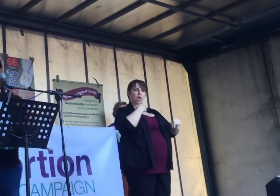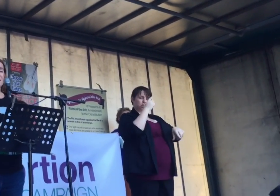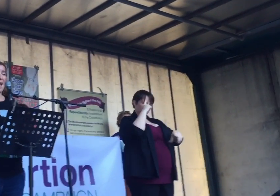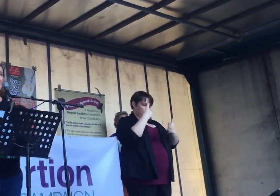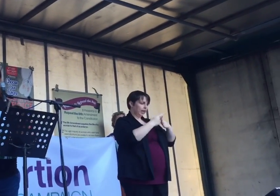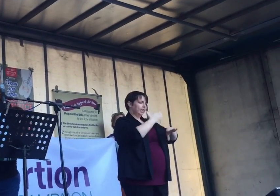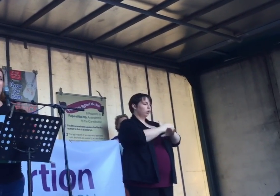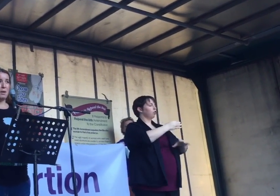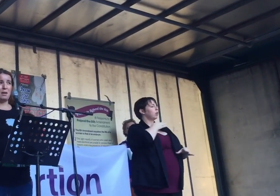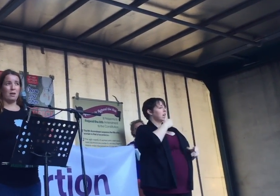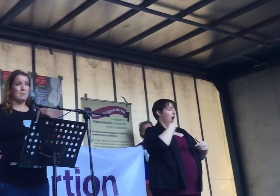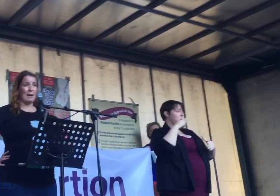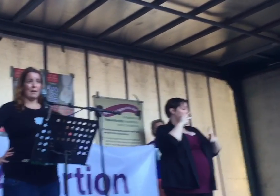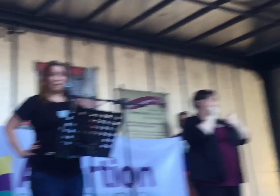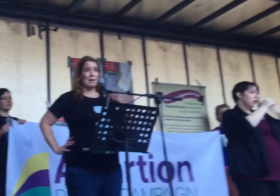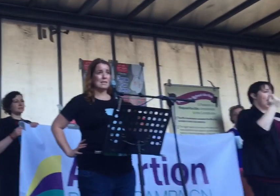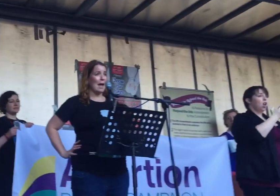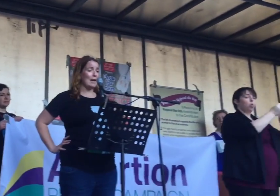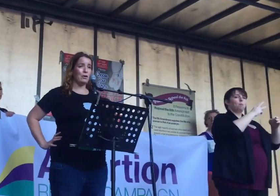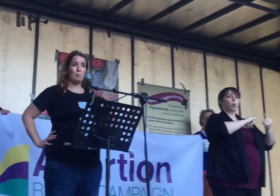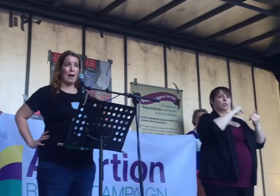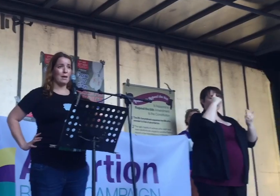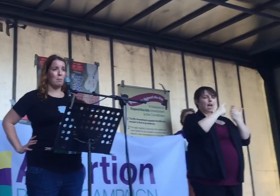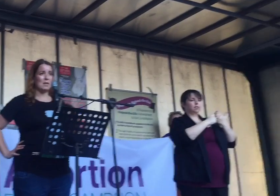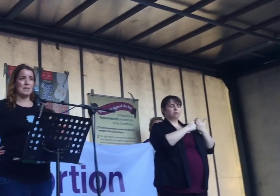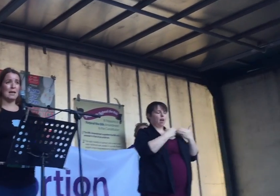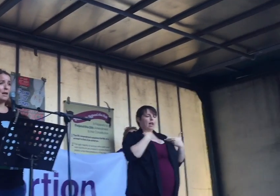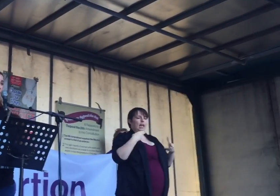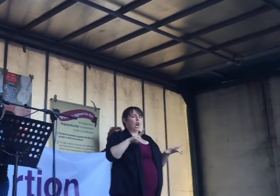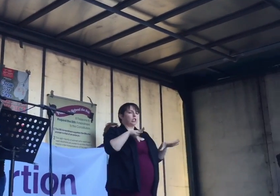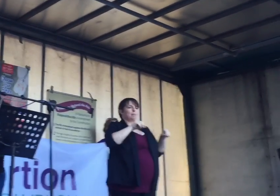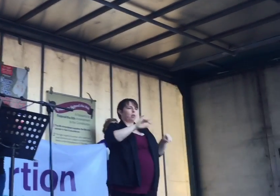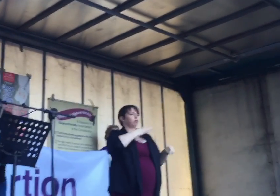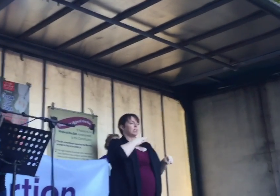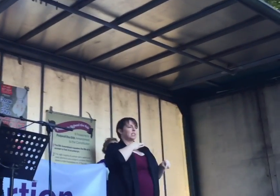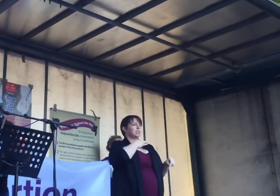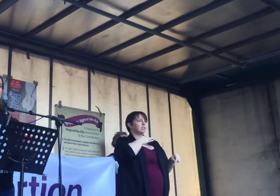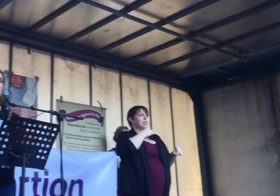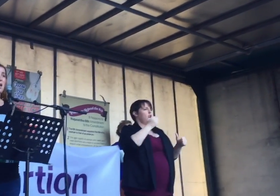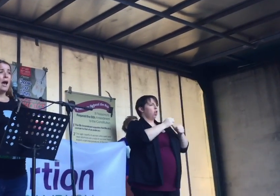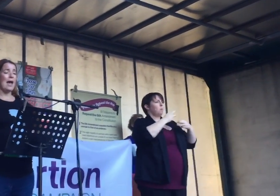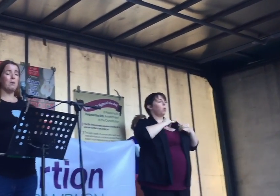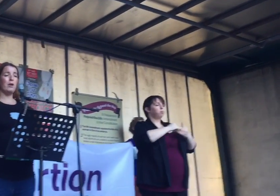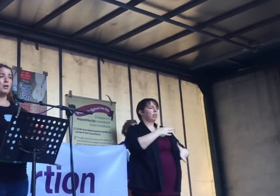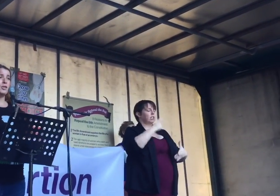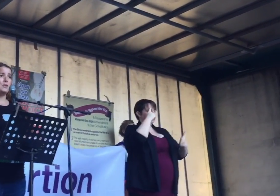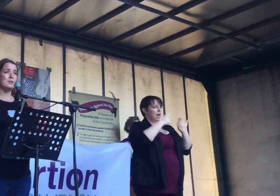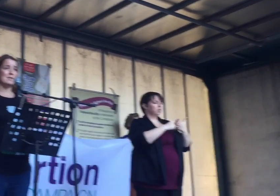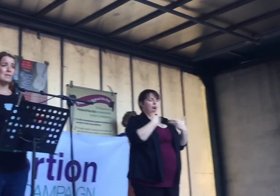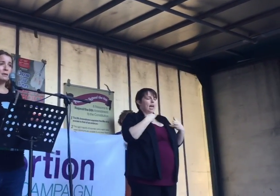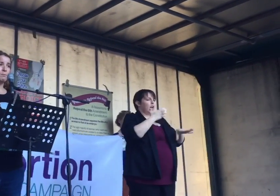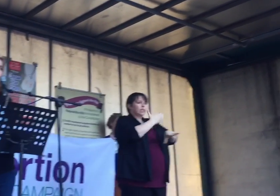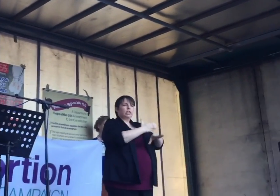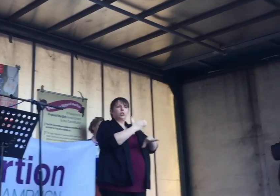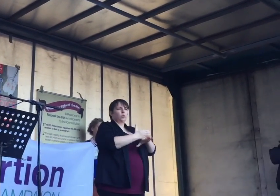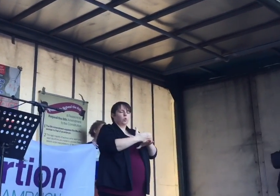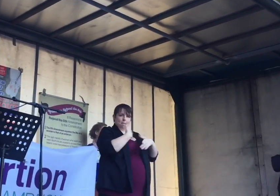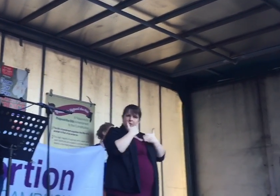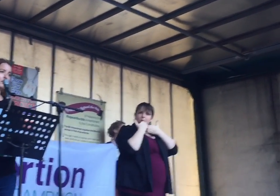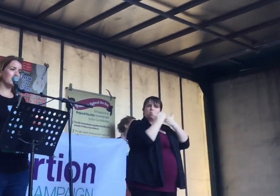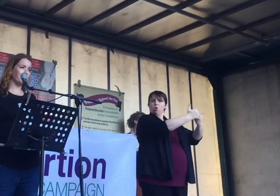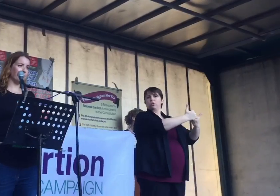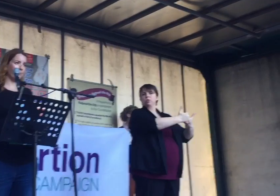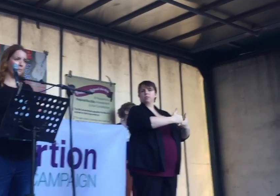would support any other woman in not making that risk, any other pregnant person in not taking that risk. Anyone who chooses.